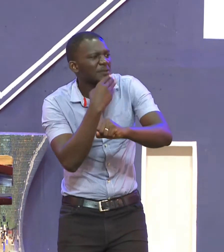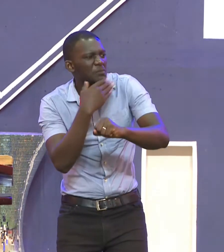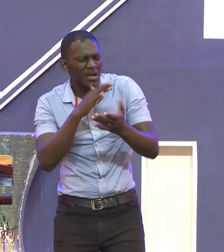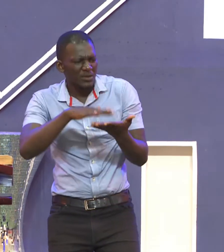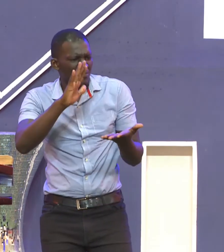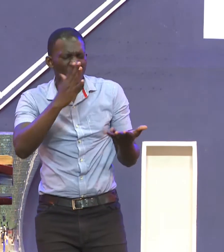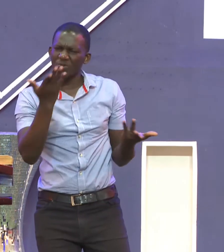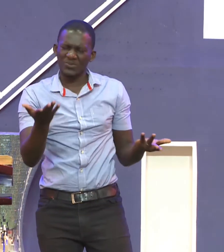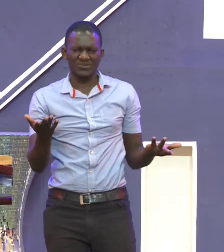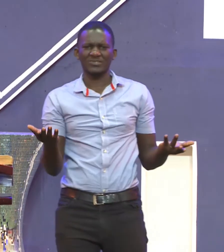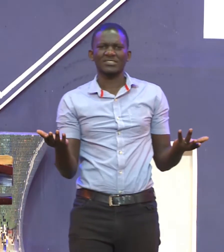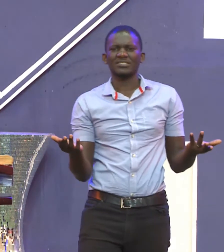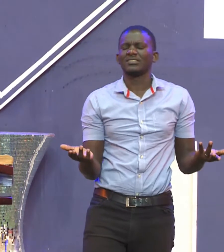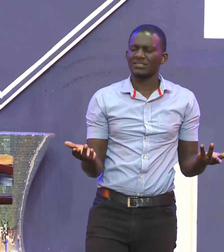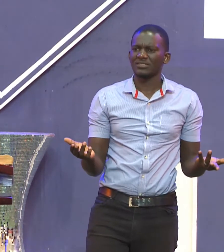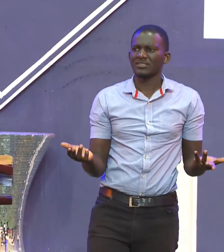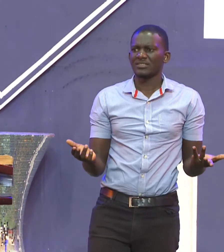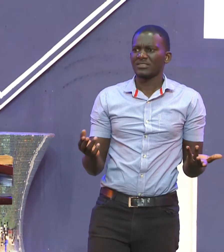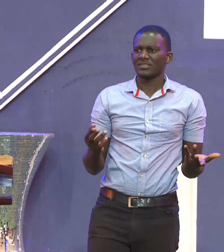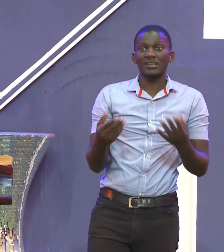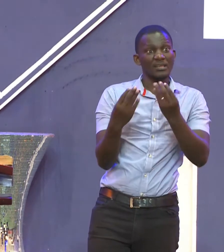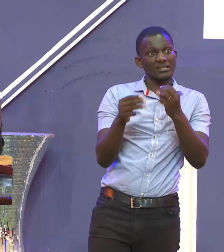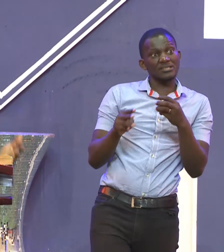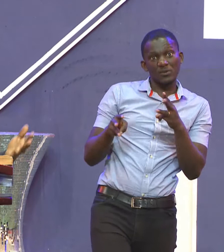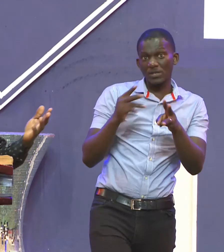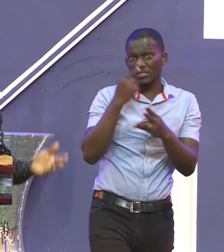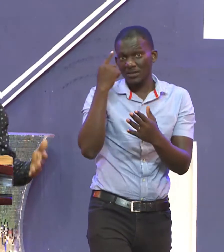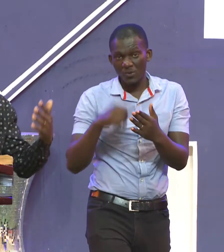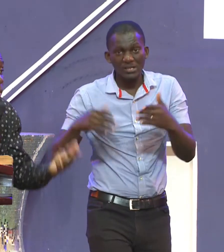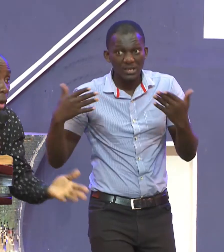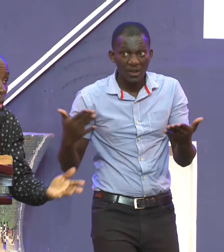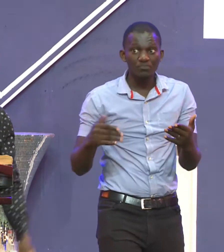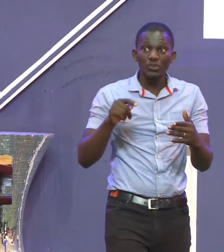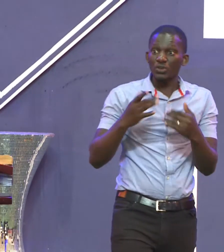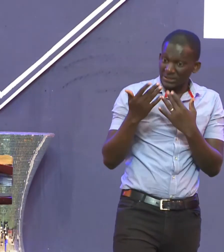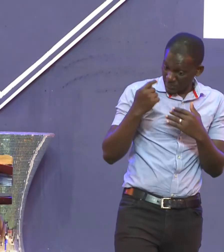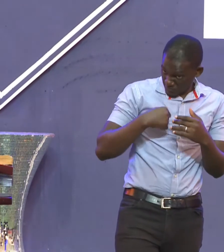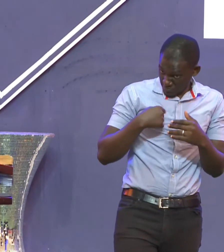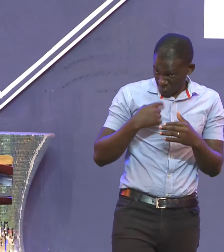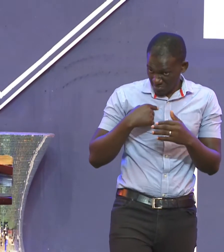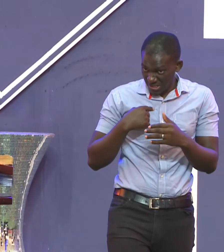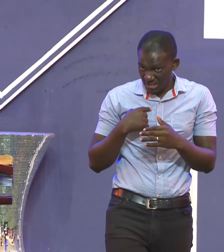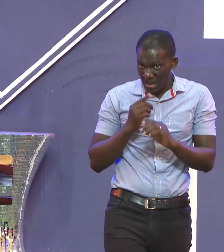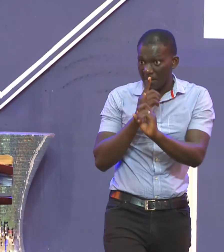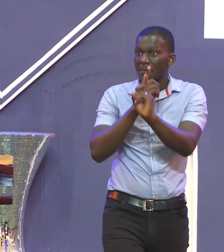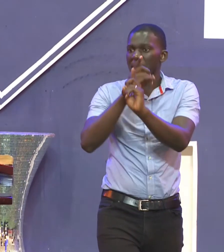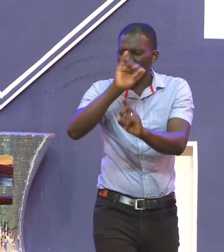that you have put a hedge around that man? Mungere nyango nga amugamba kati osuubira mpitire wa mpitewa okumulumba. In other words, he was telling the Lord